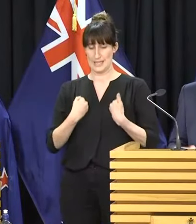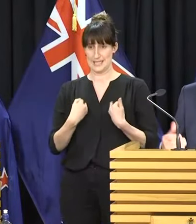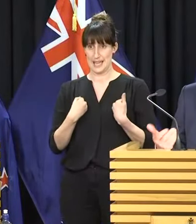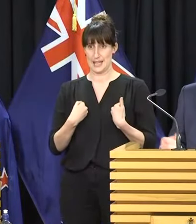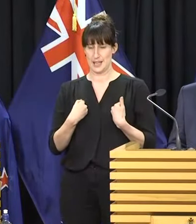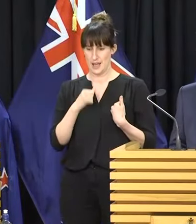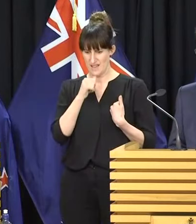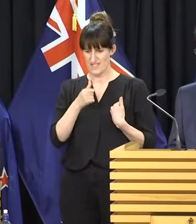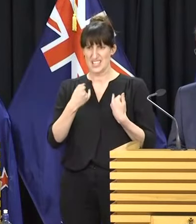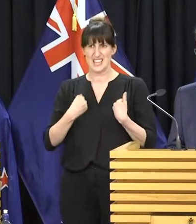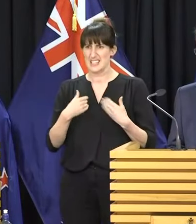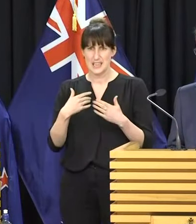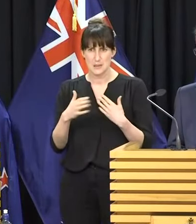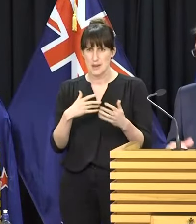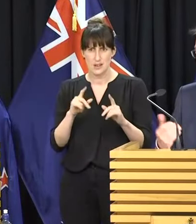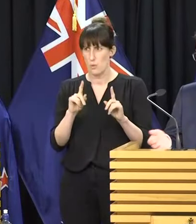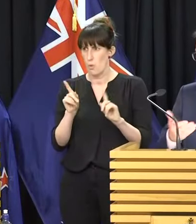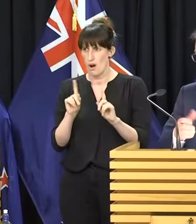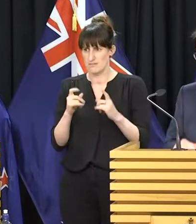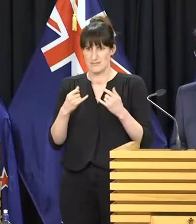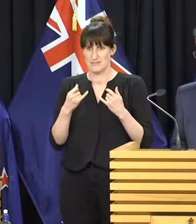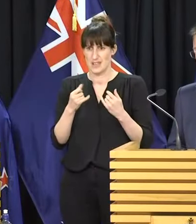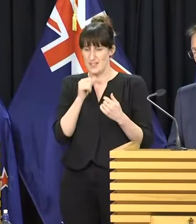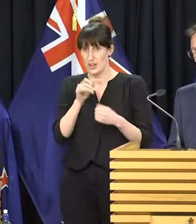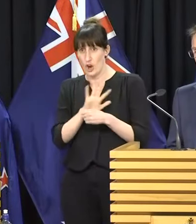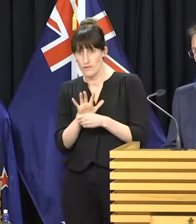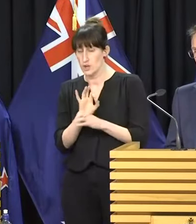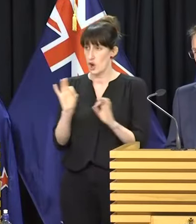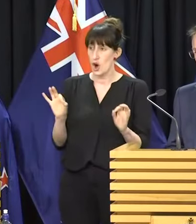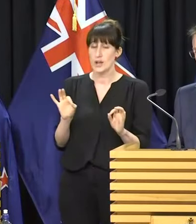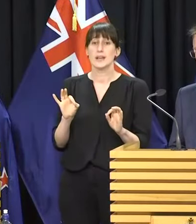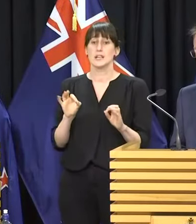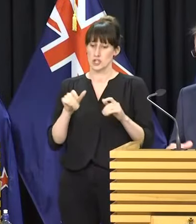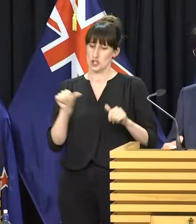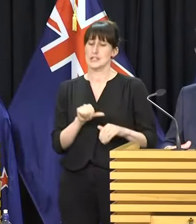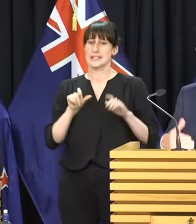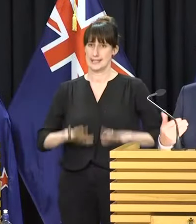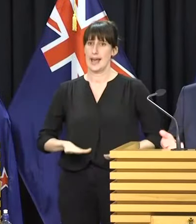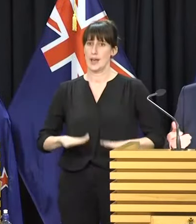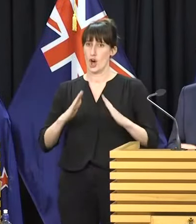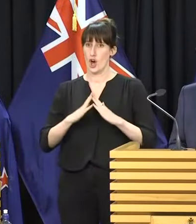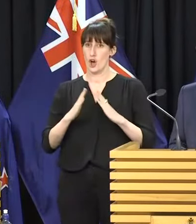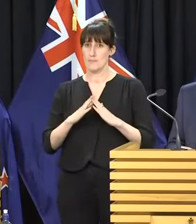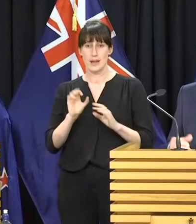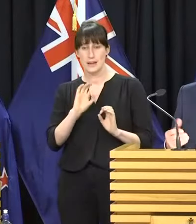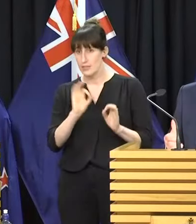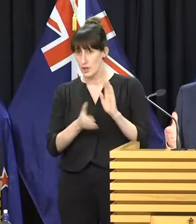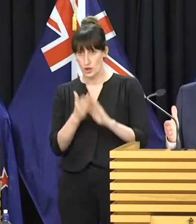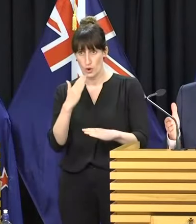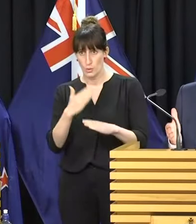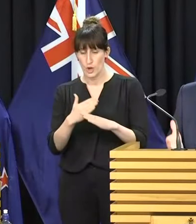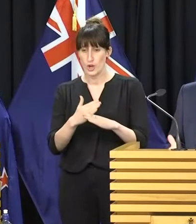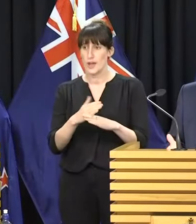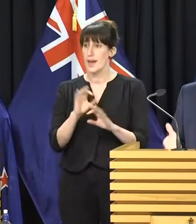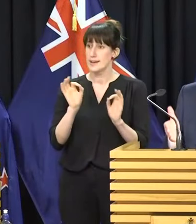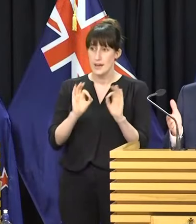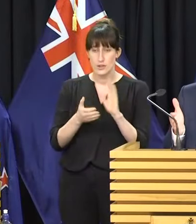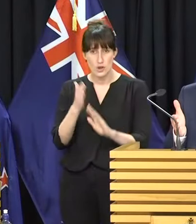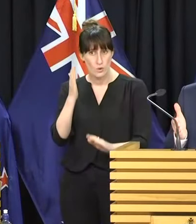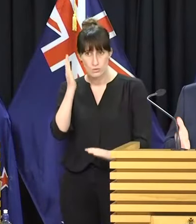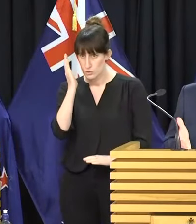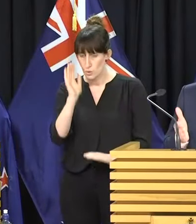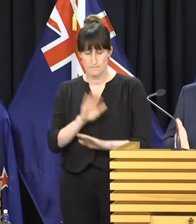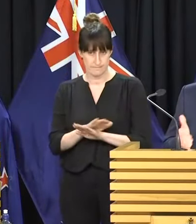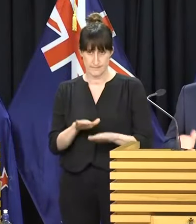work and not go to school or to go out and limit contact with other people. And the only people who are